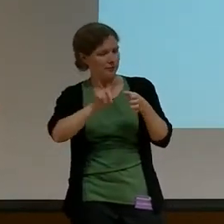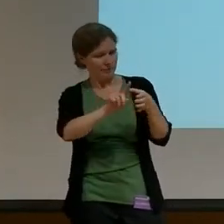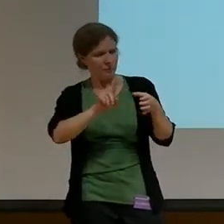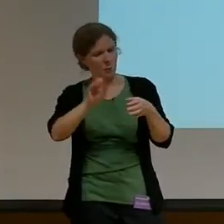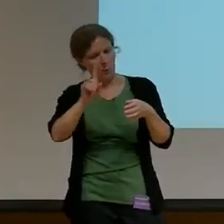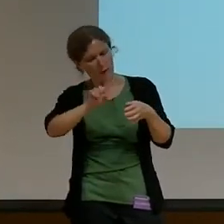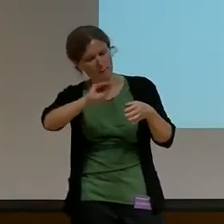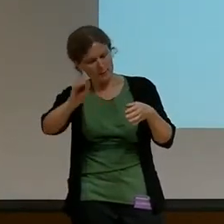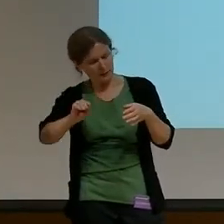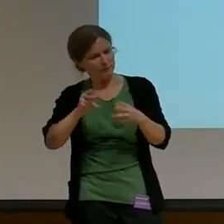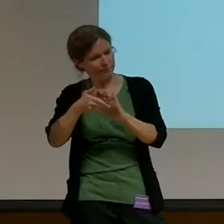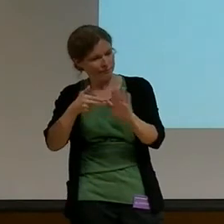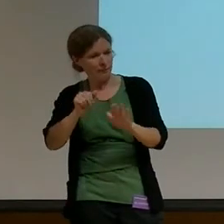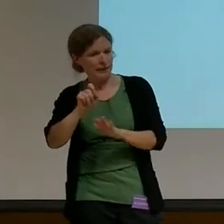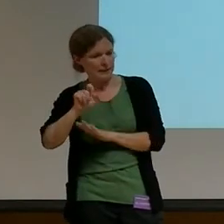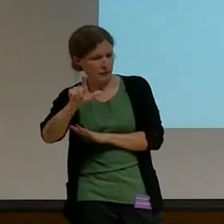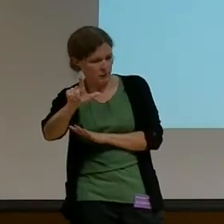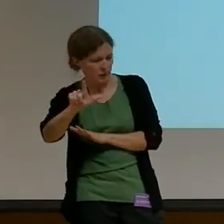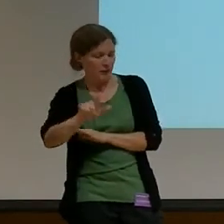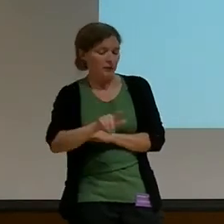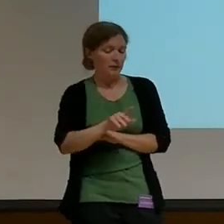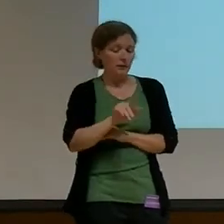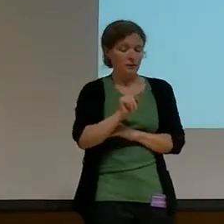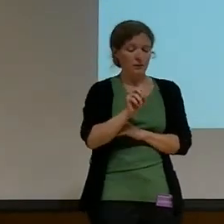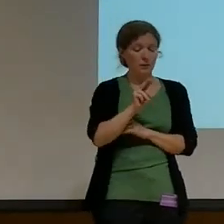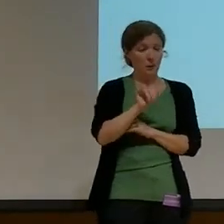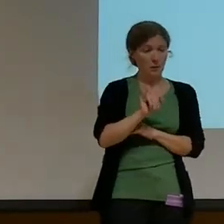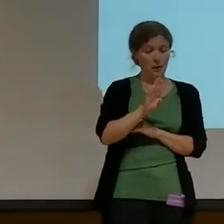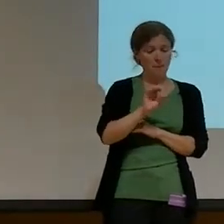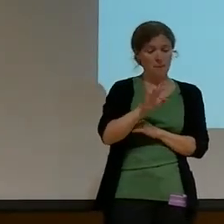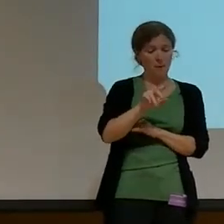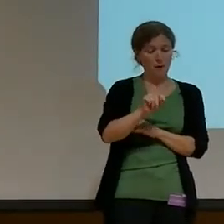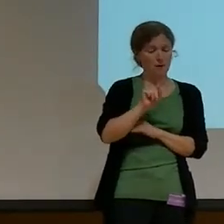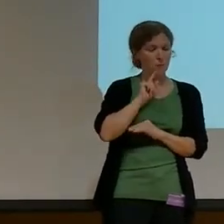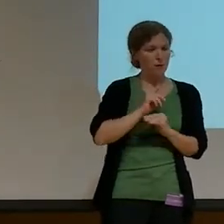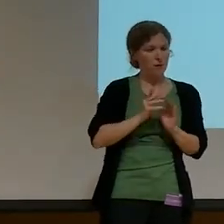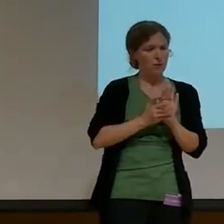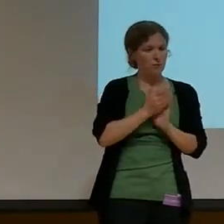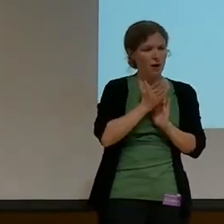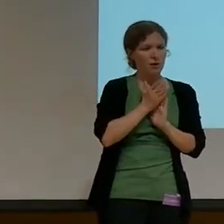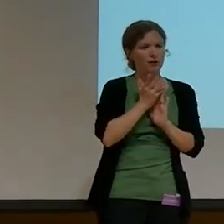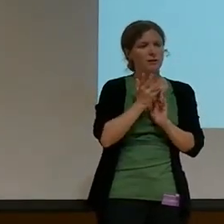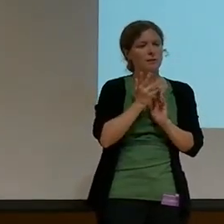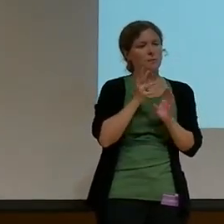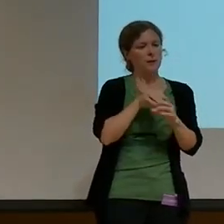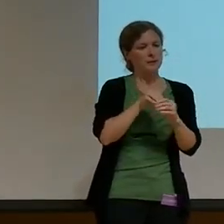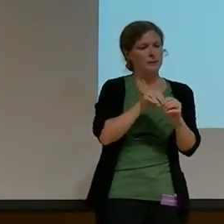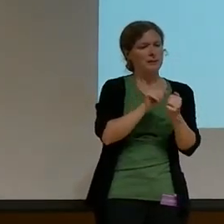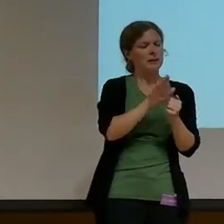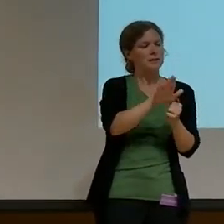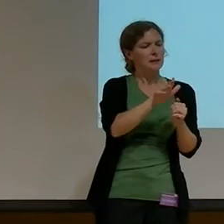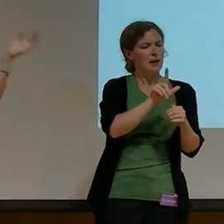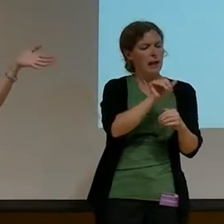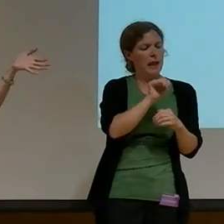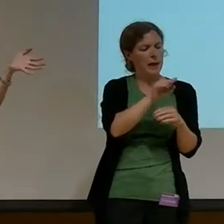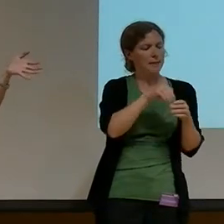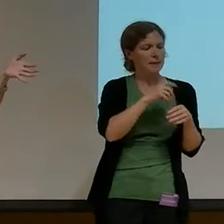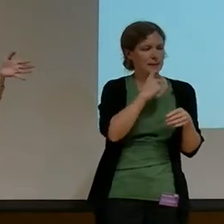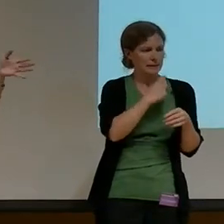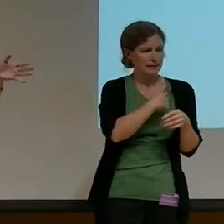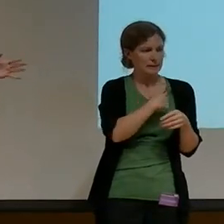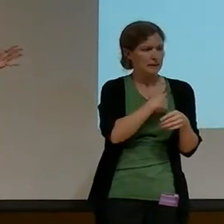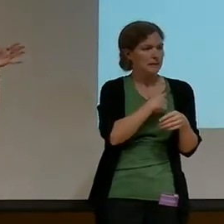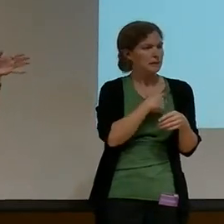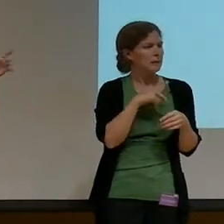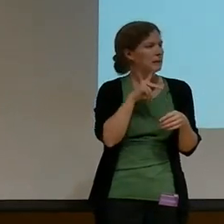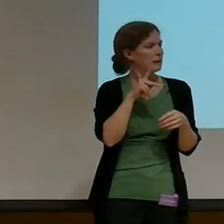is asexual study. He is going to be running participants at his lab in Kingston. And Katie here